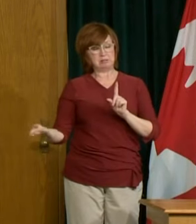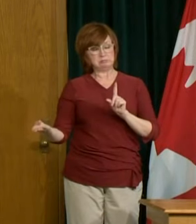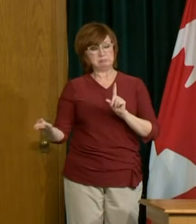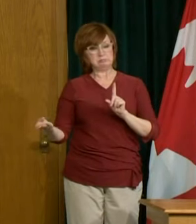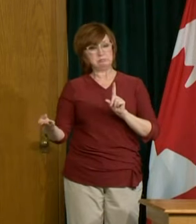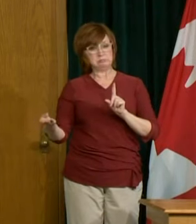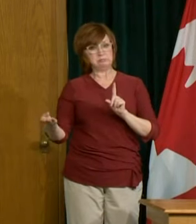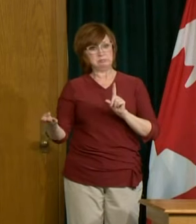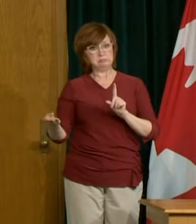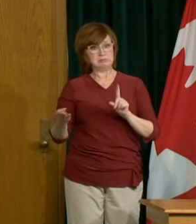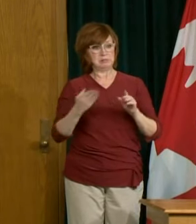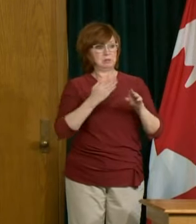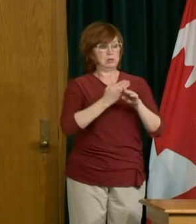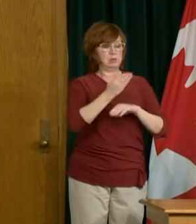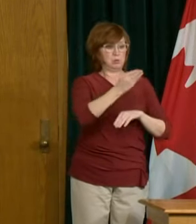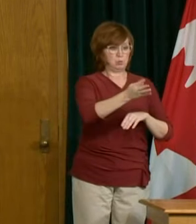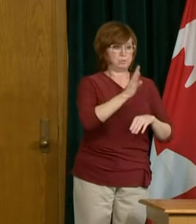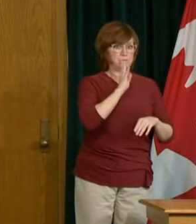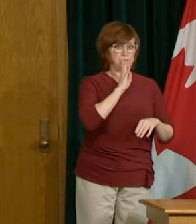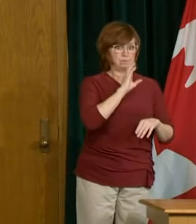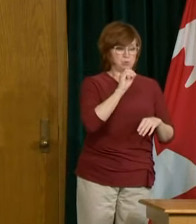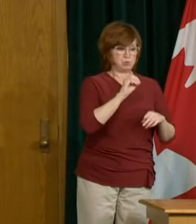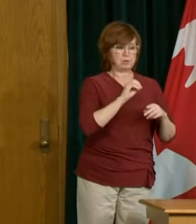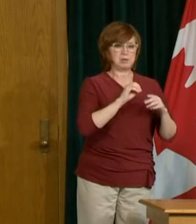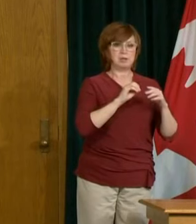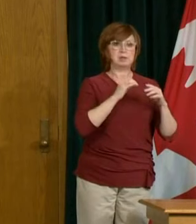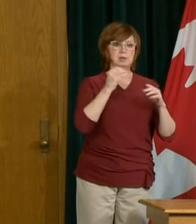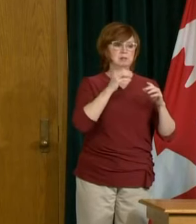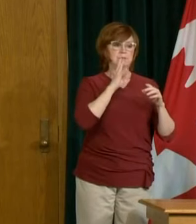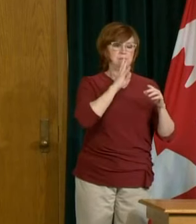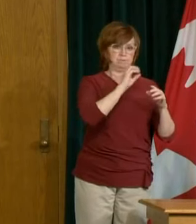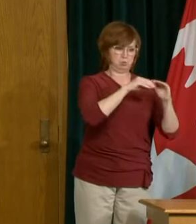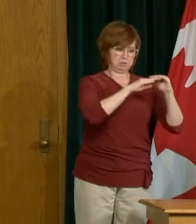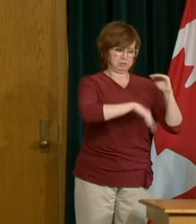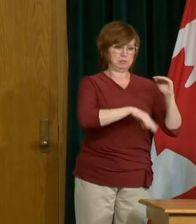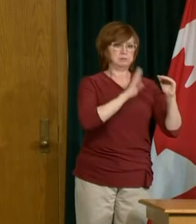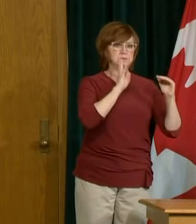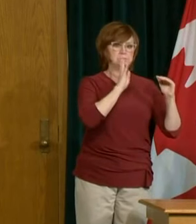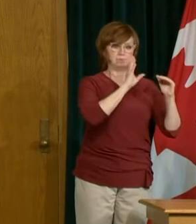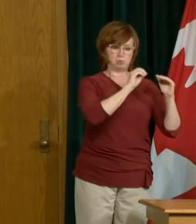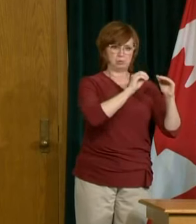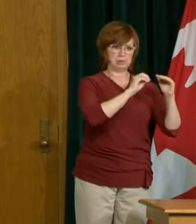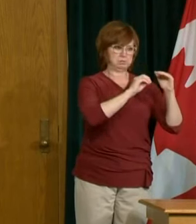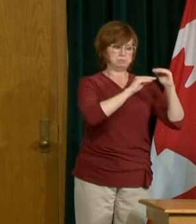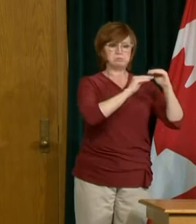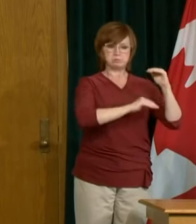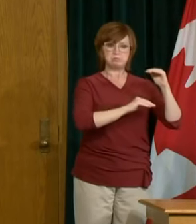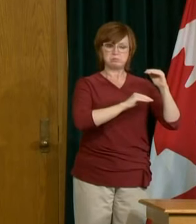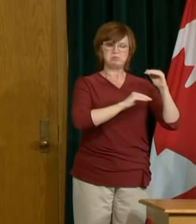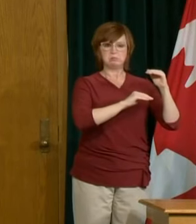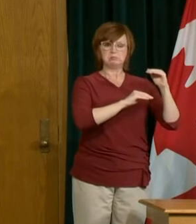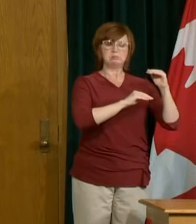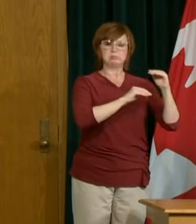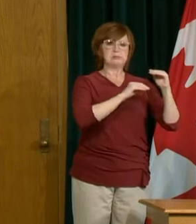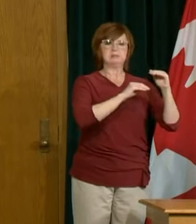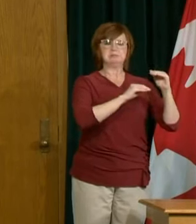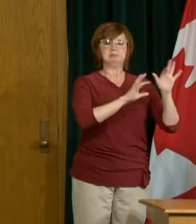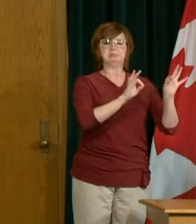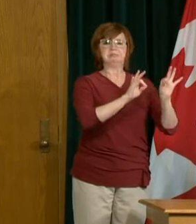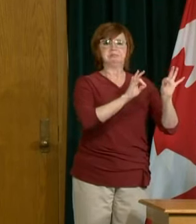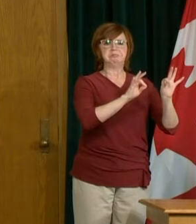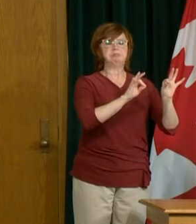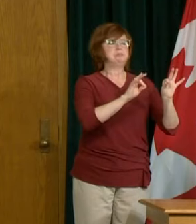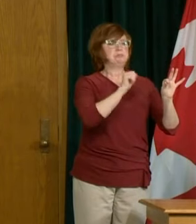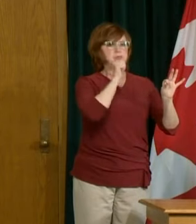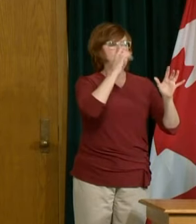And if you're older than 40, with each progressive 10-year increase in age, your risk of hospitalizing serious illness goes higher. It